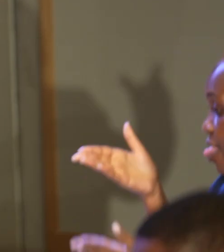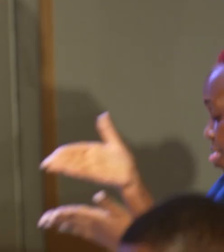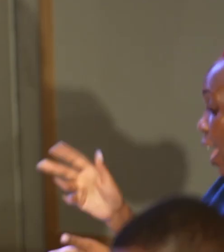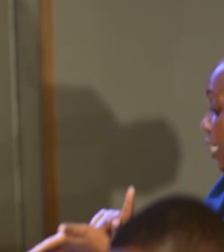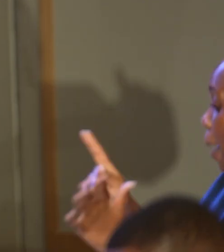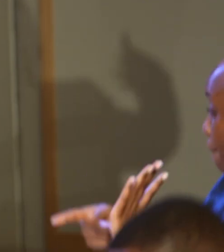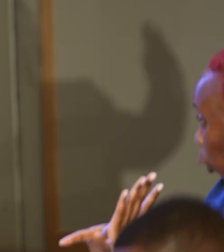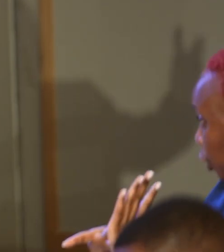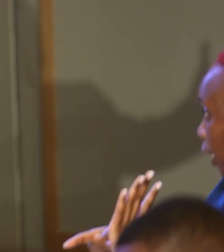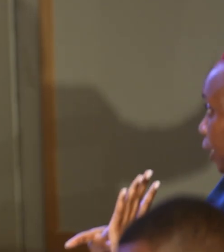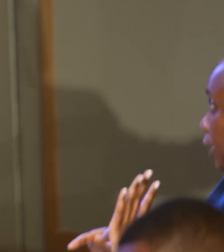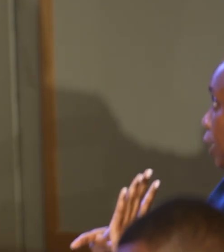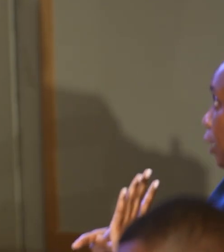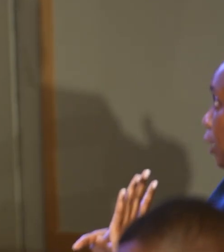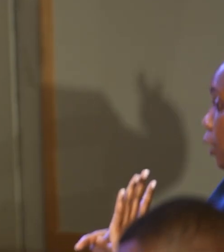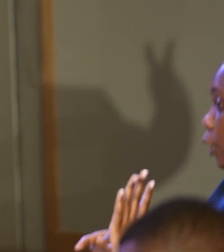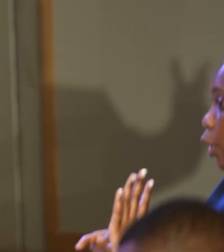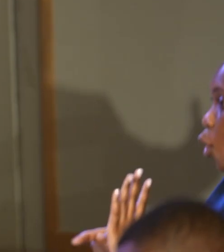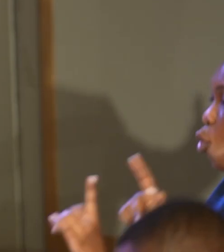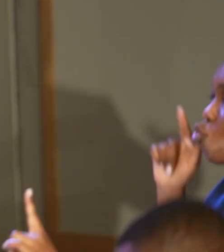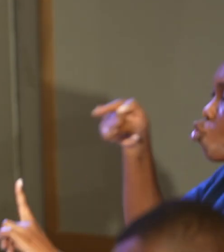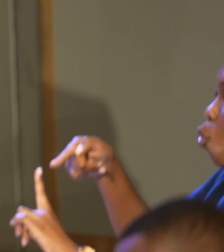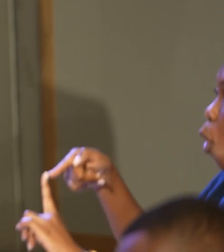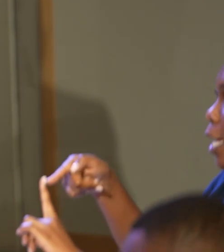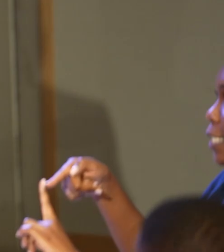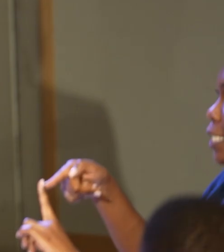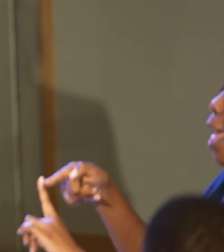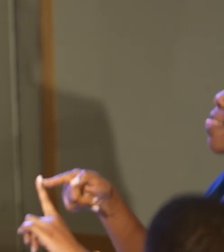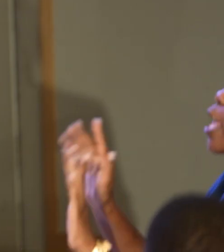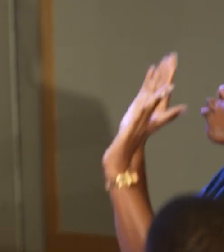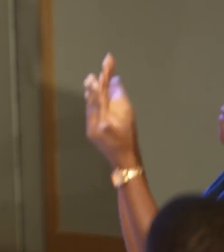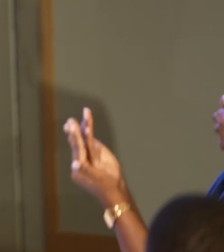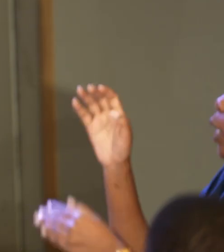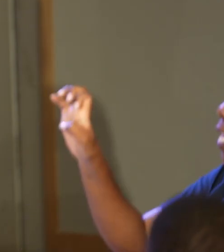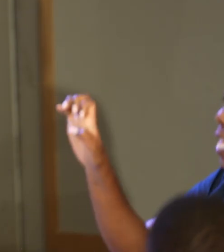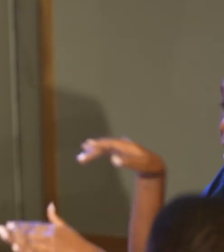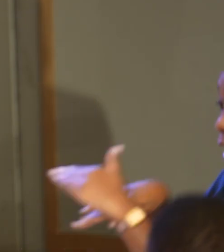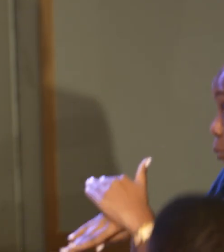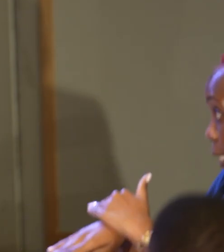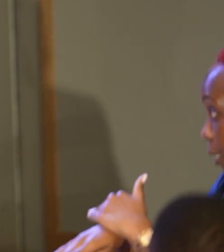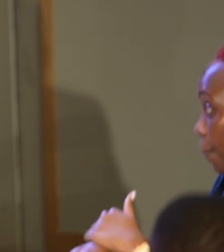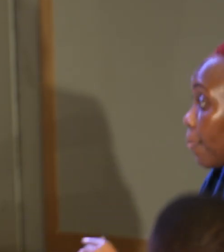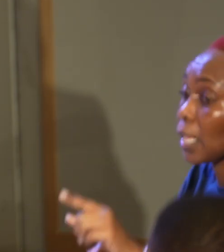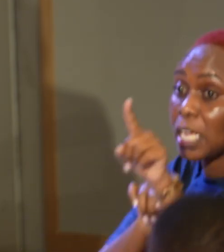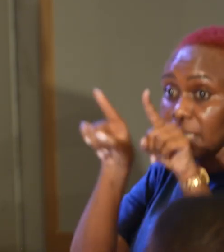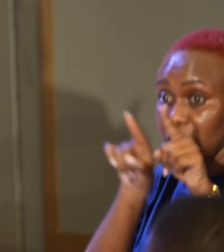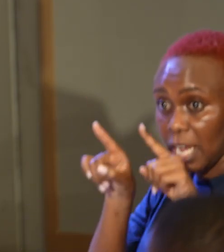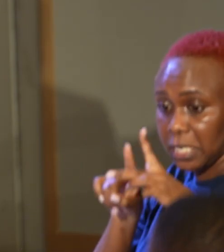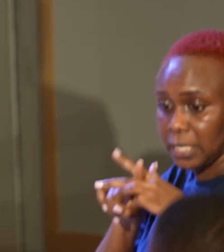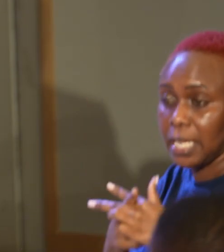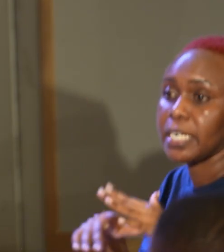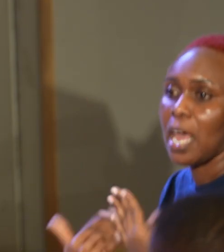towards universal e-accessibility. The journey started with the